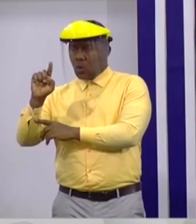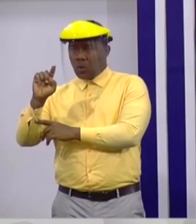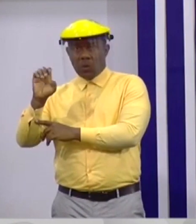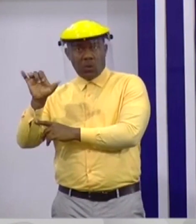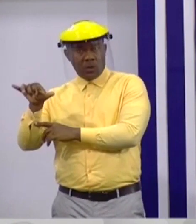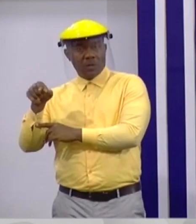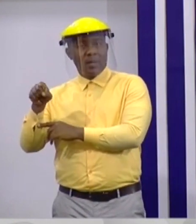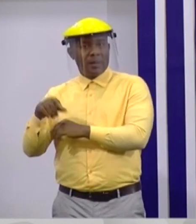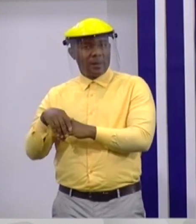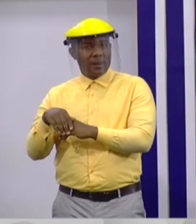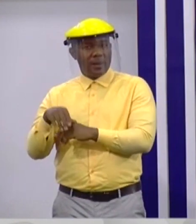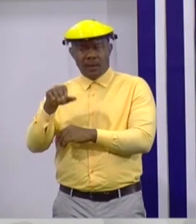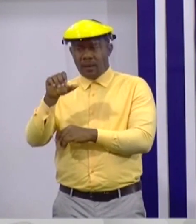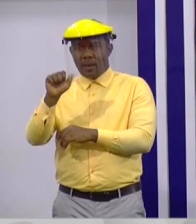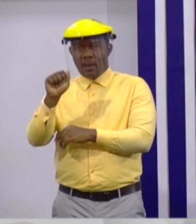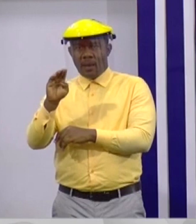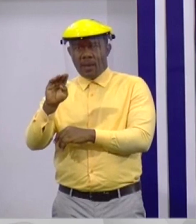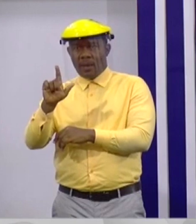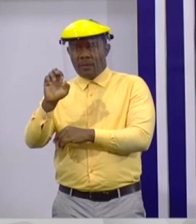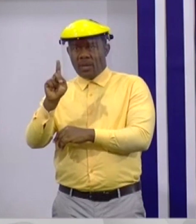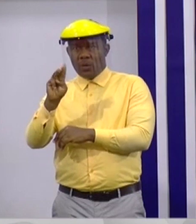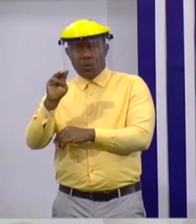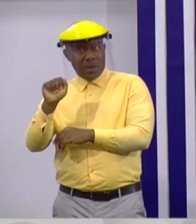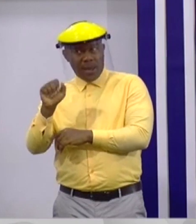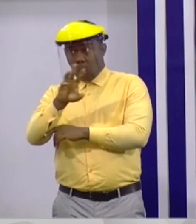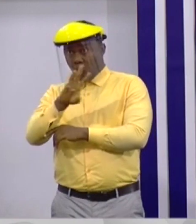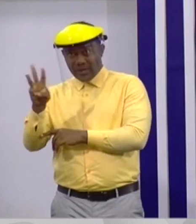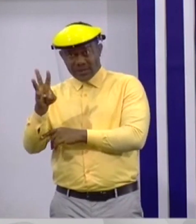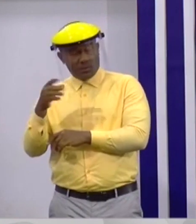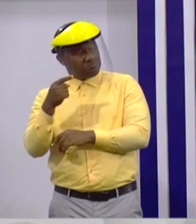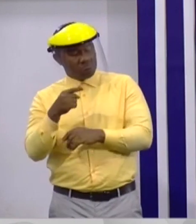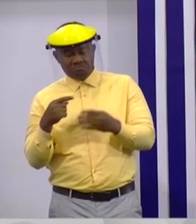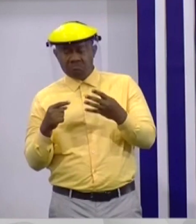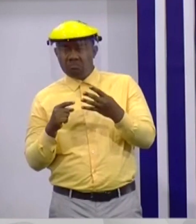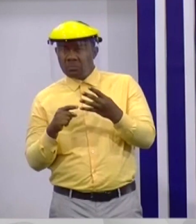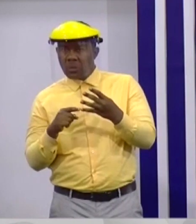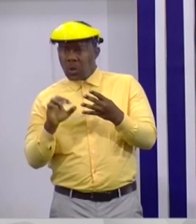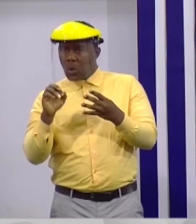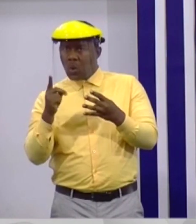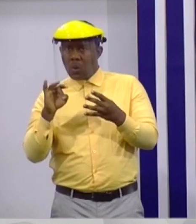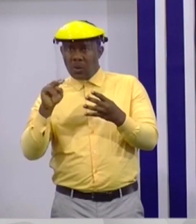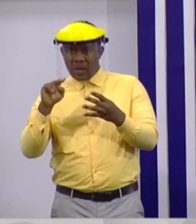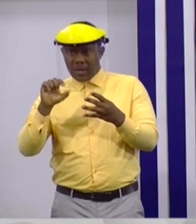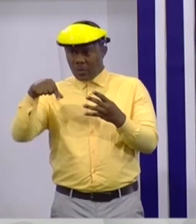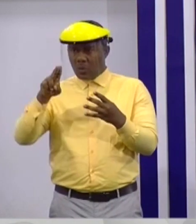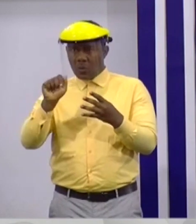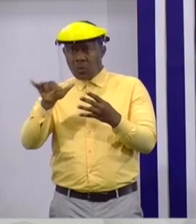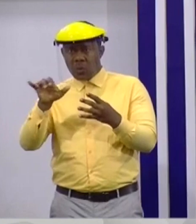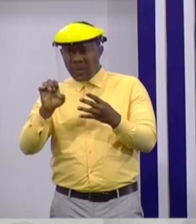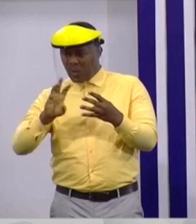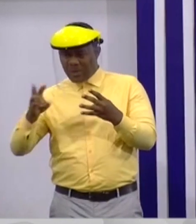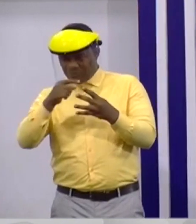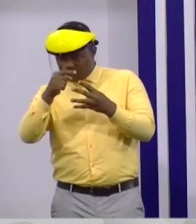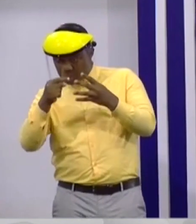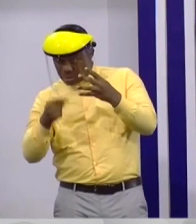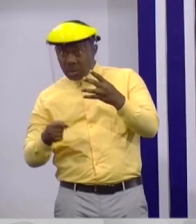still remains a place where we had a number of cases. Okaiki West North has a lot of cases. And you can see that